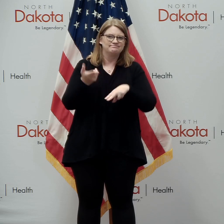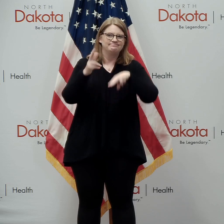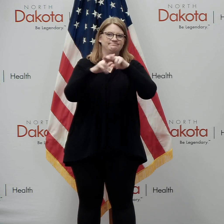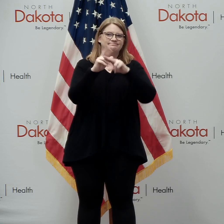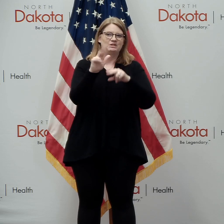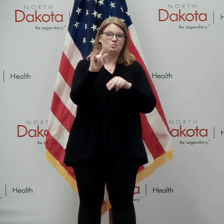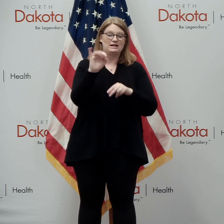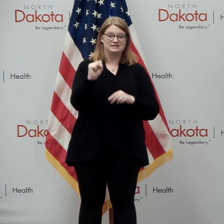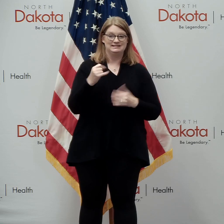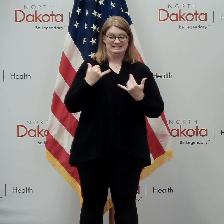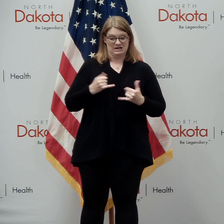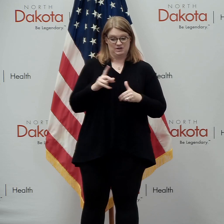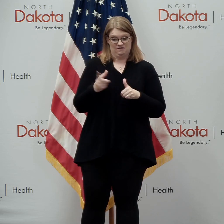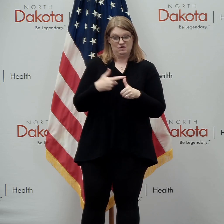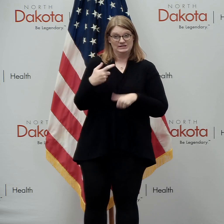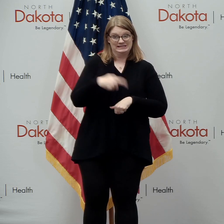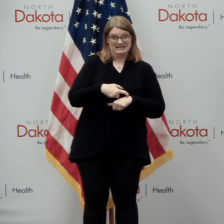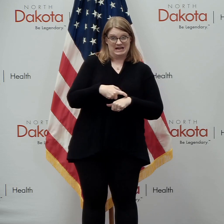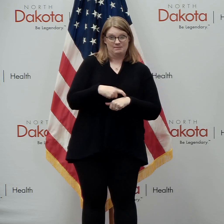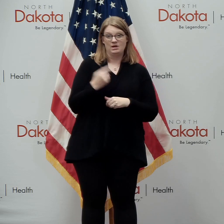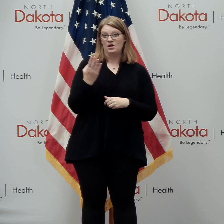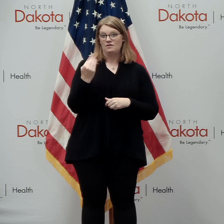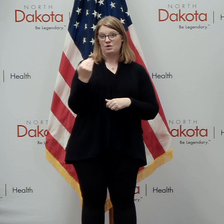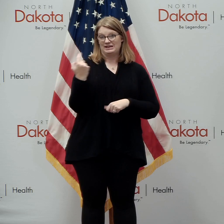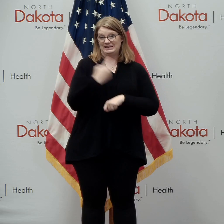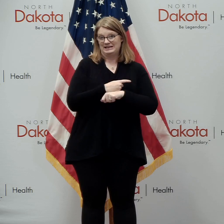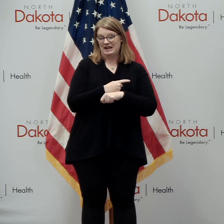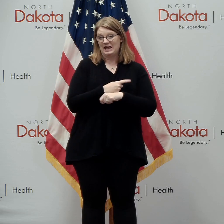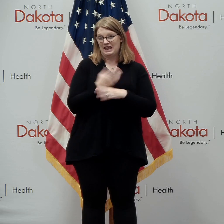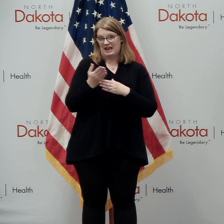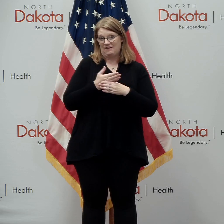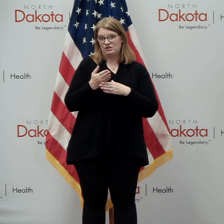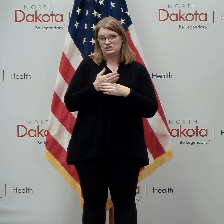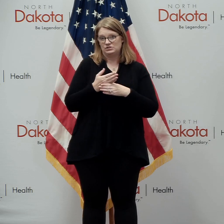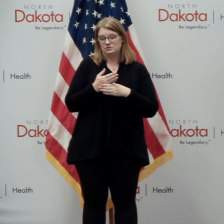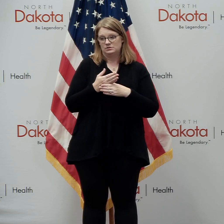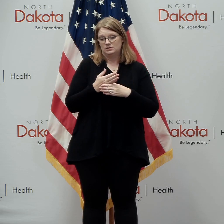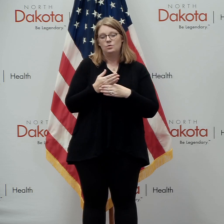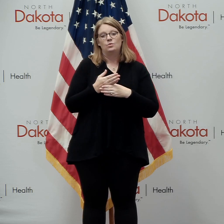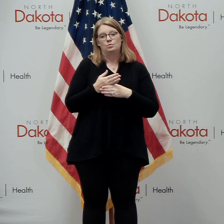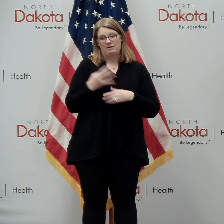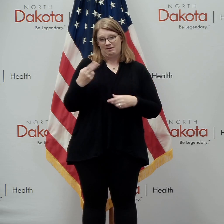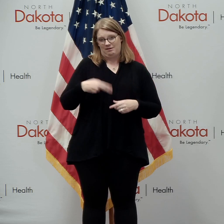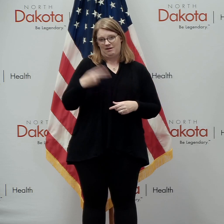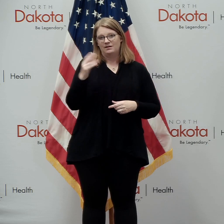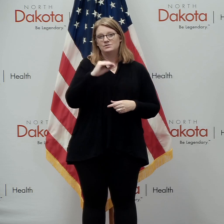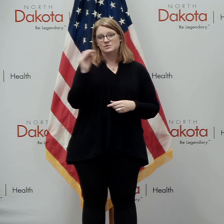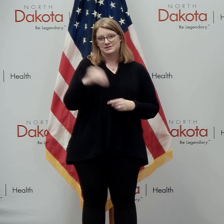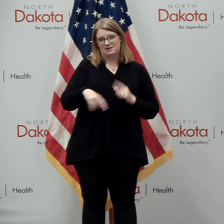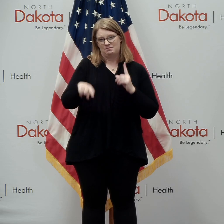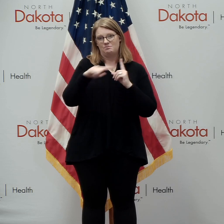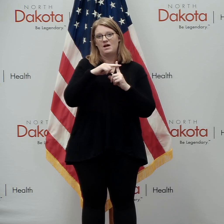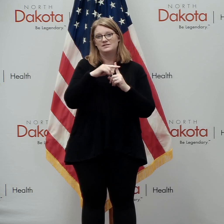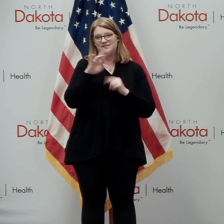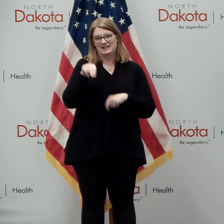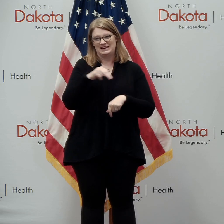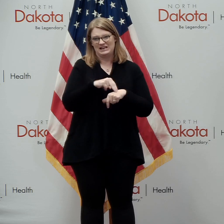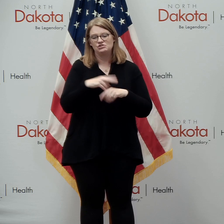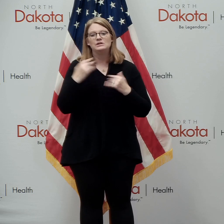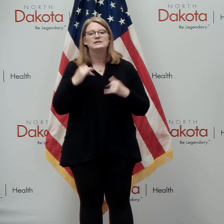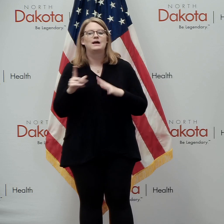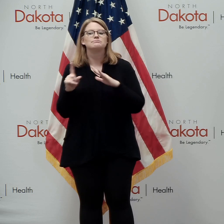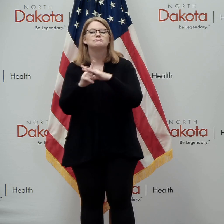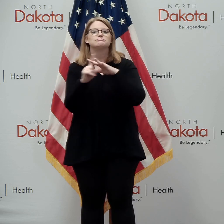began, on the 14-day rolling, we've got some of the highest percent positives in the nation are now showing up in the